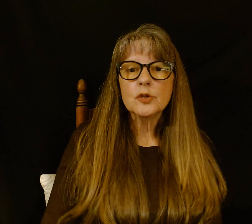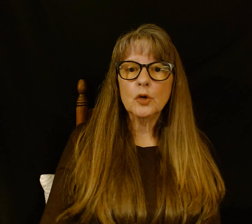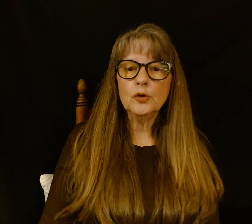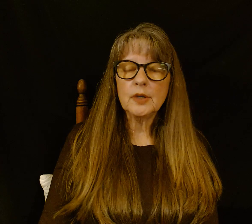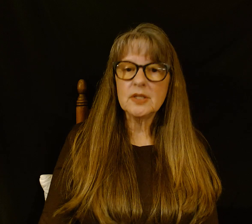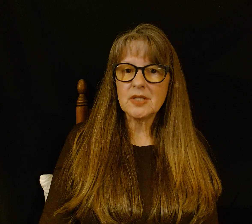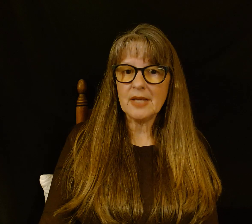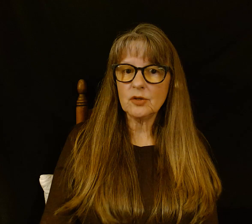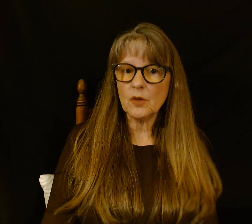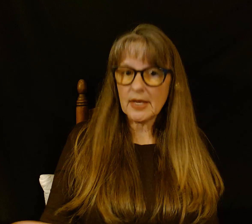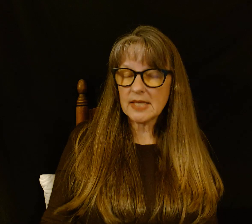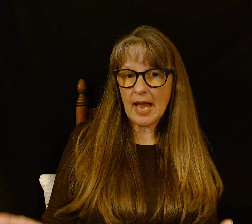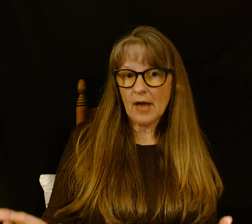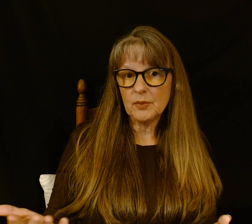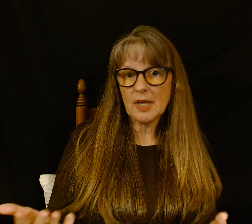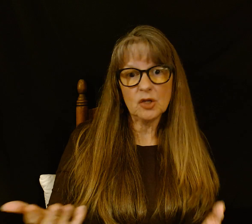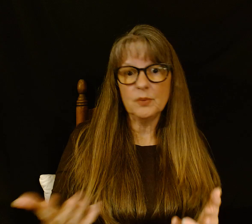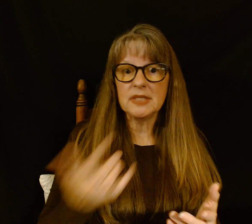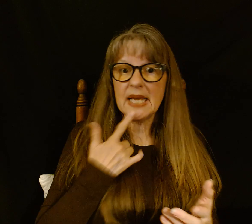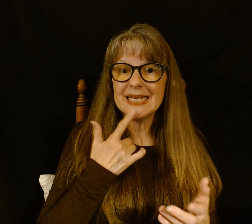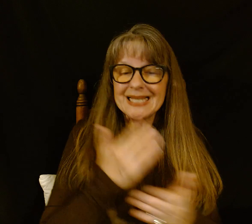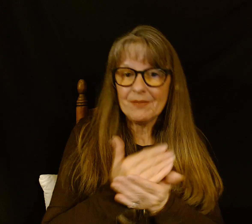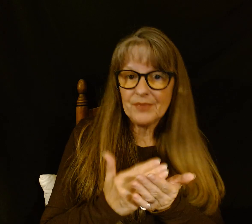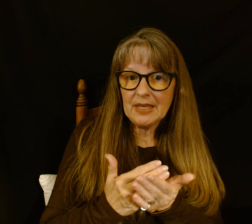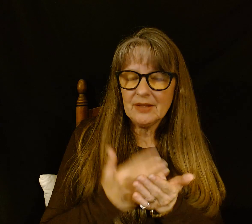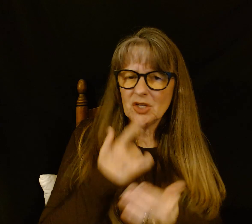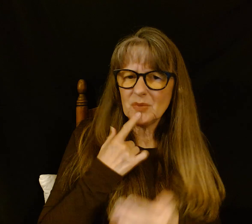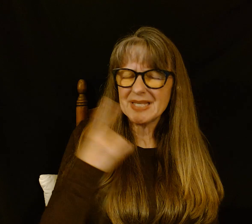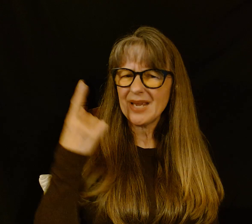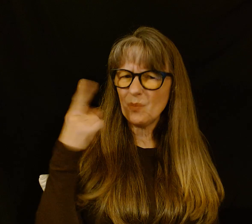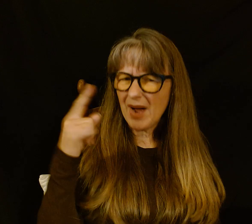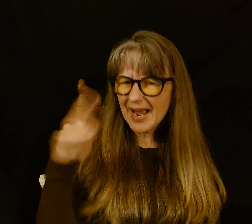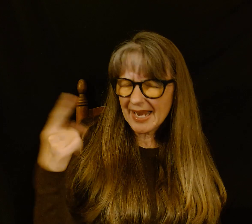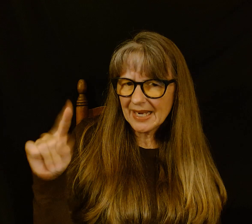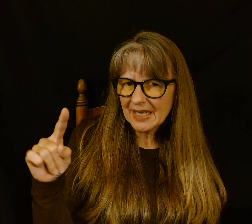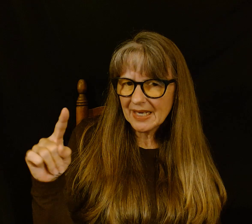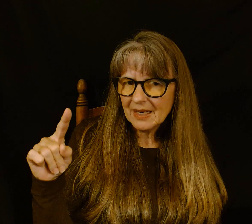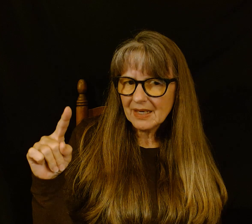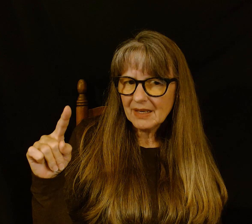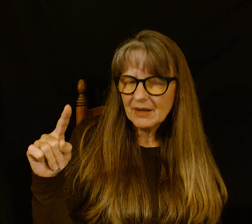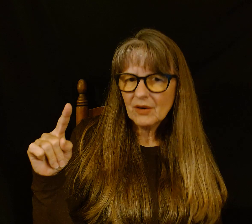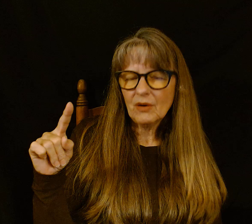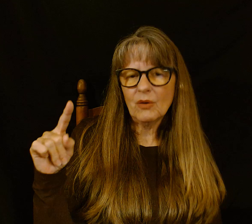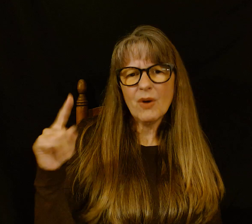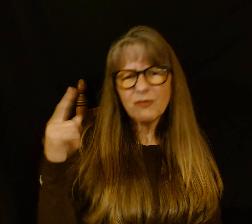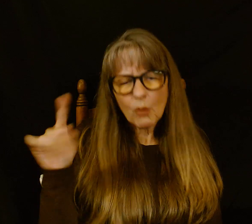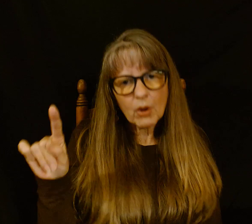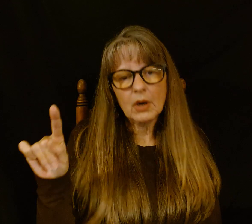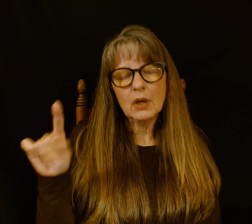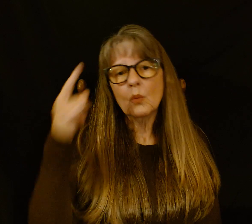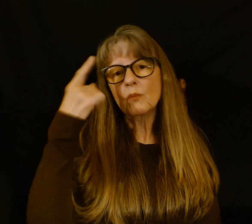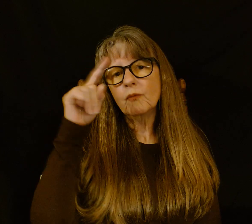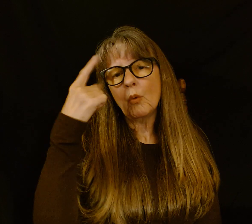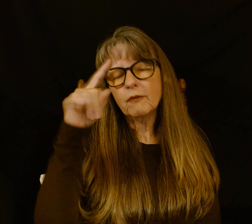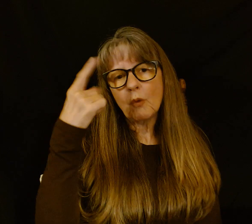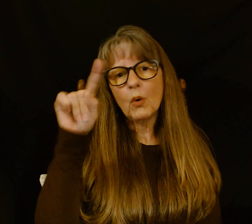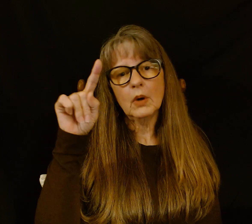you can say, so that's how you would date. You would say something, then you would say why or what for. 4-4